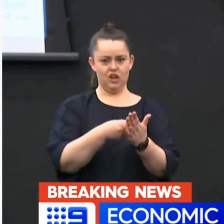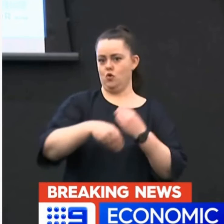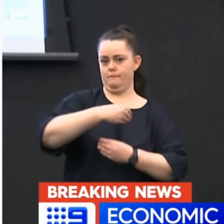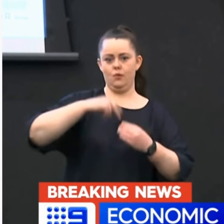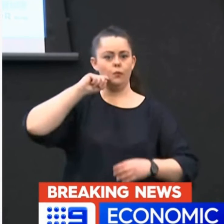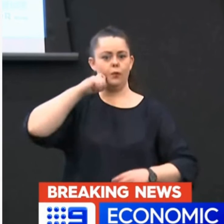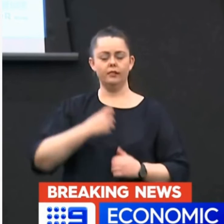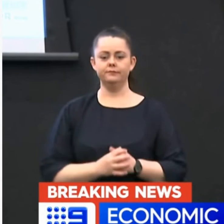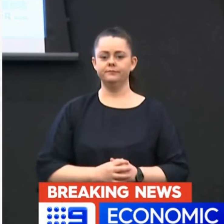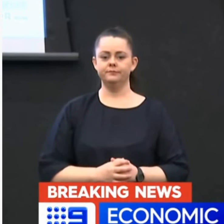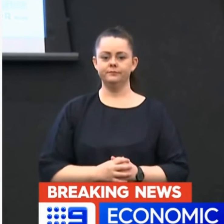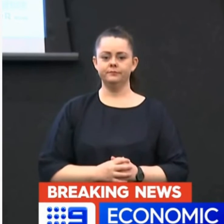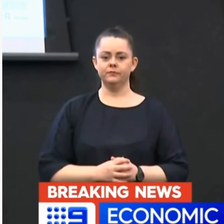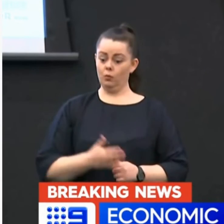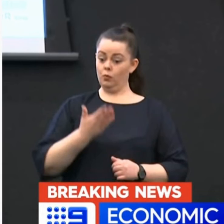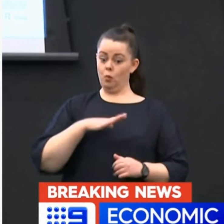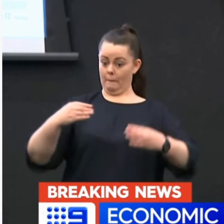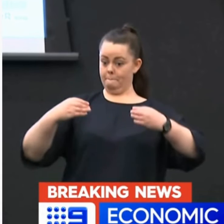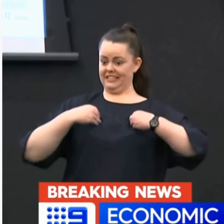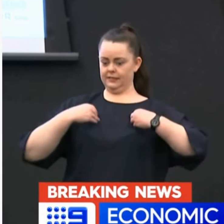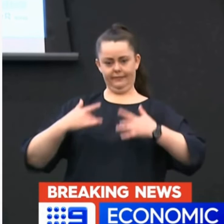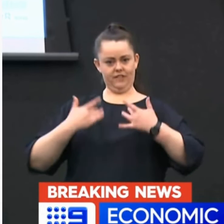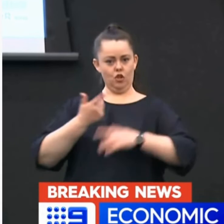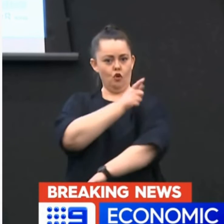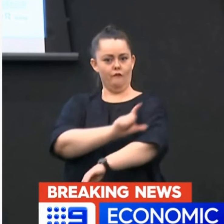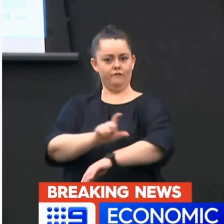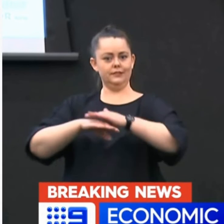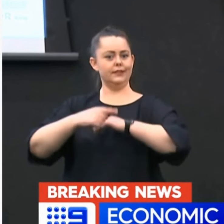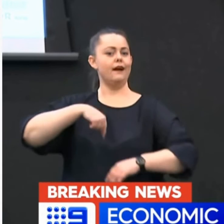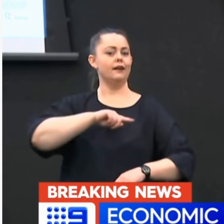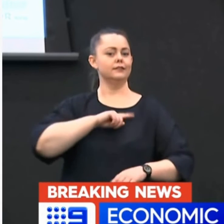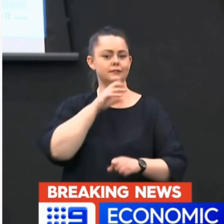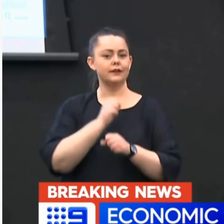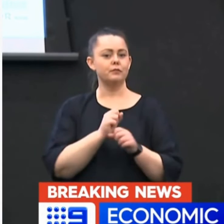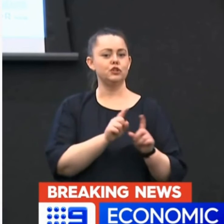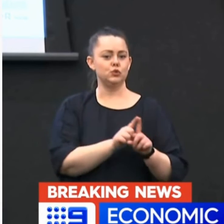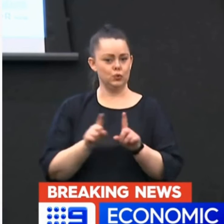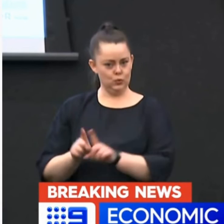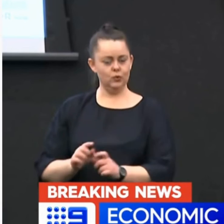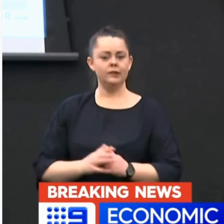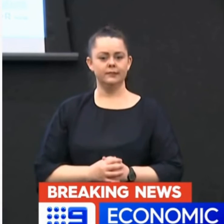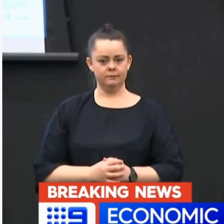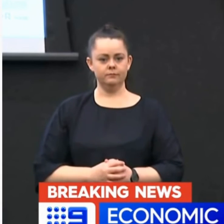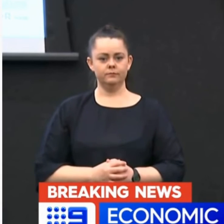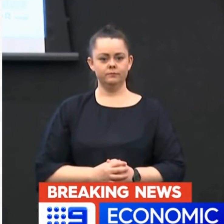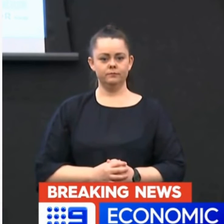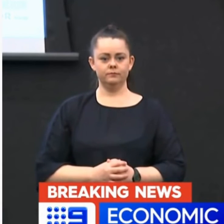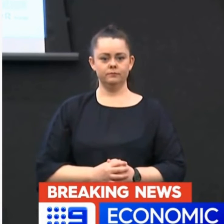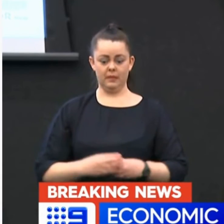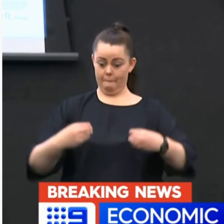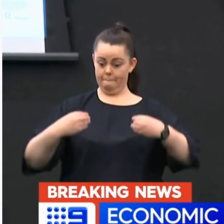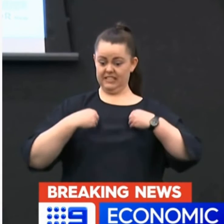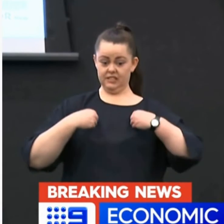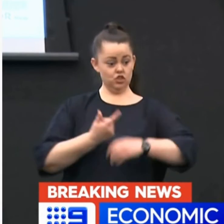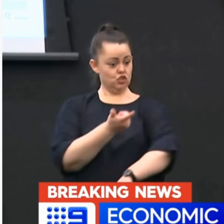through building business confidence, and there's every reason to believe that we can bounce back better. Business confidence is at